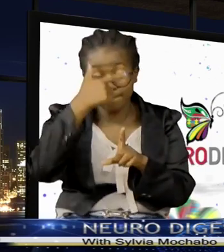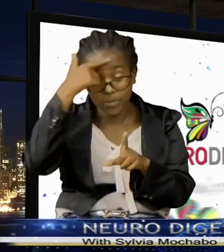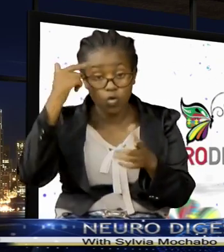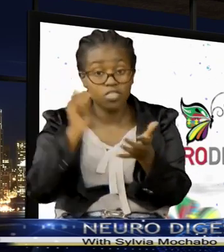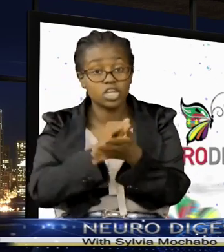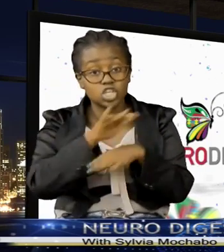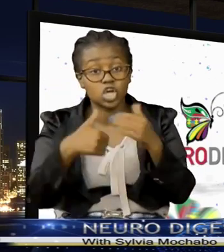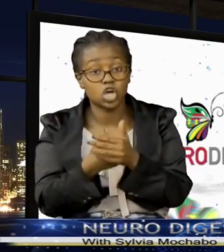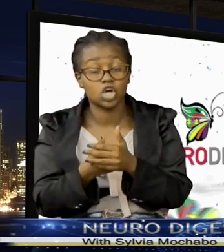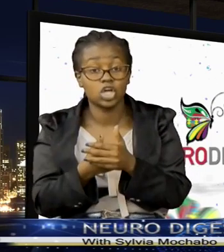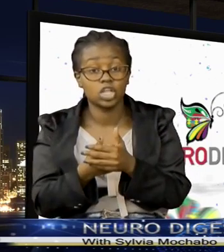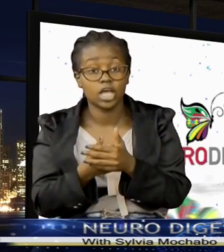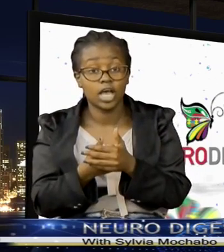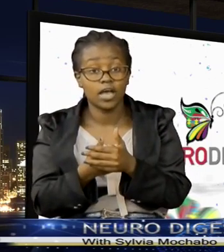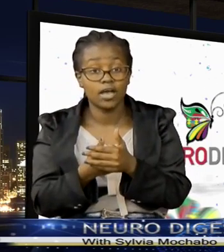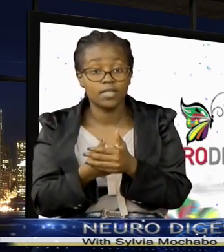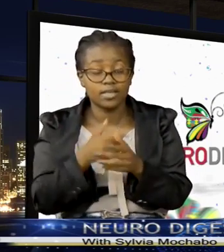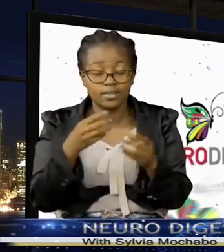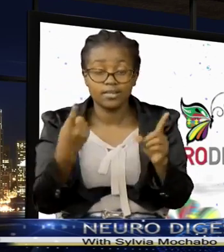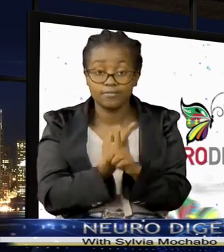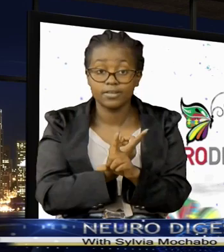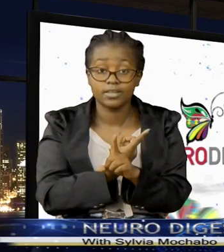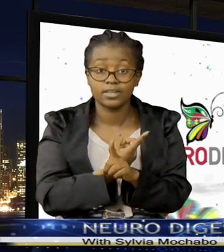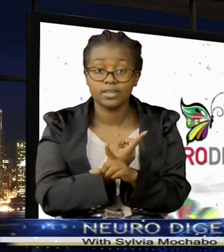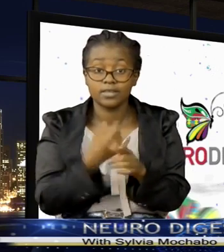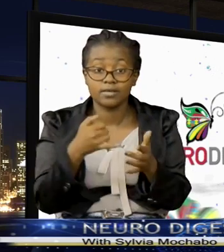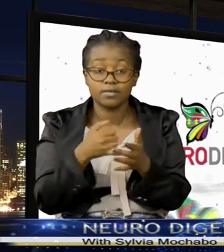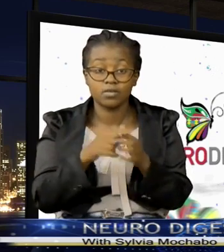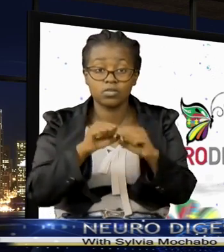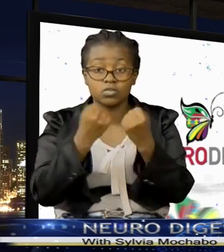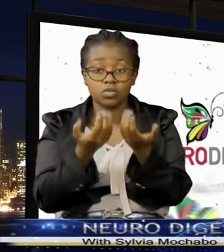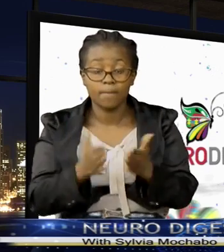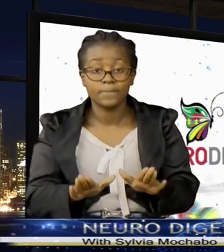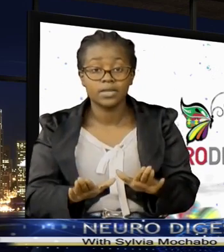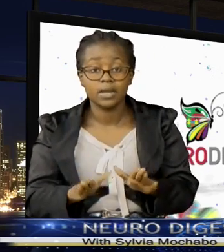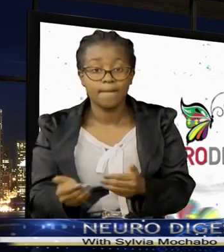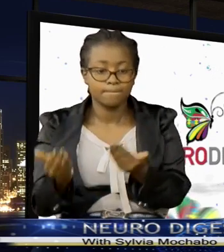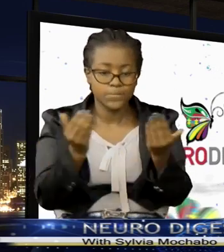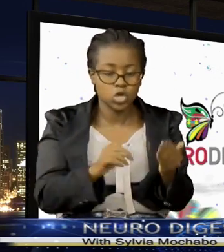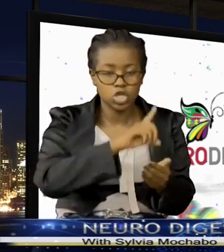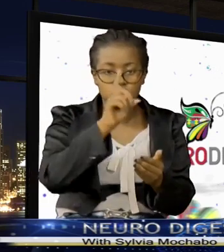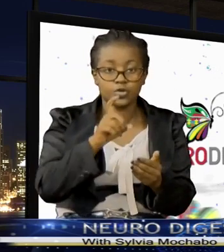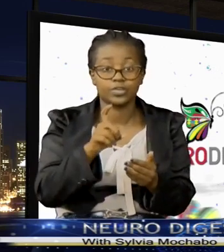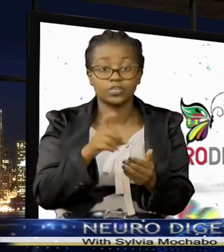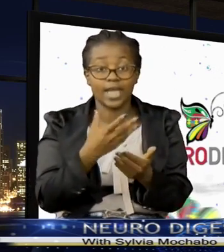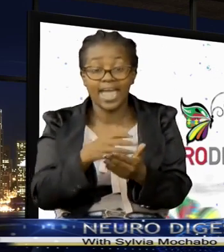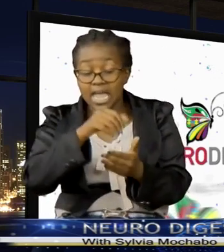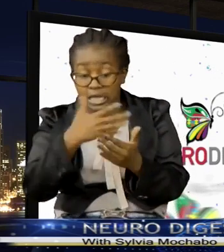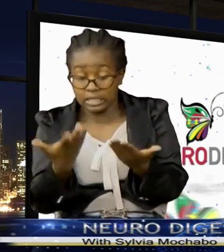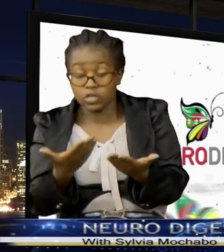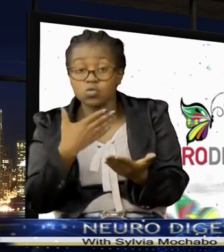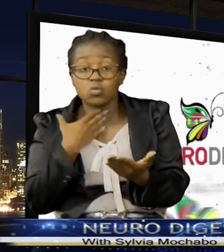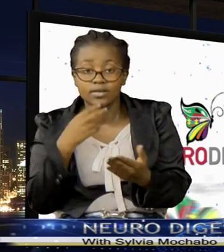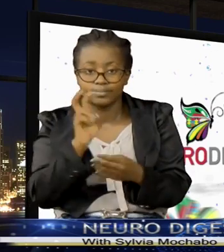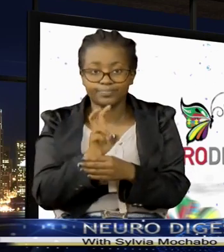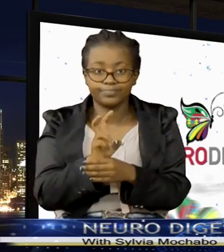that's all there is. They're simply different. Engage with us on social media. Bring on the questions, anything that you'd like for us to